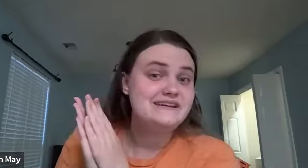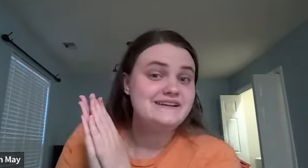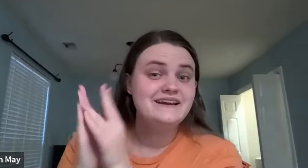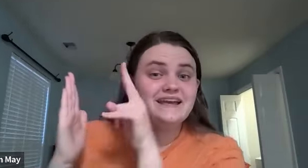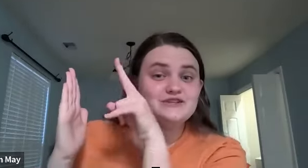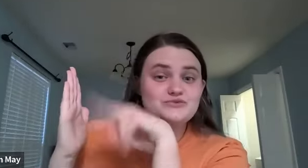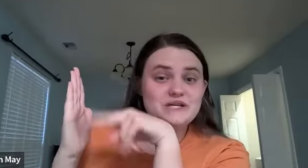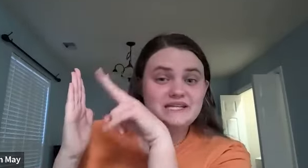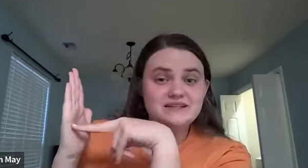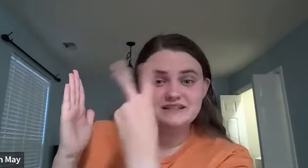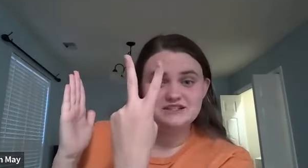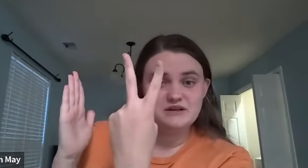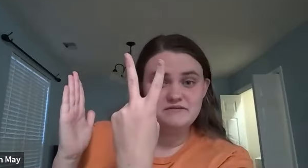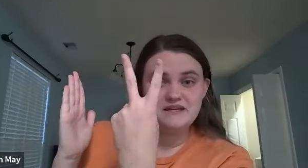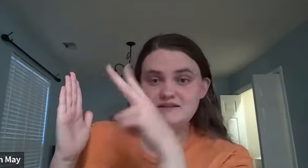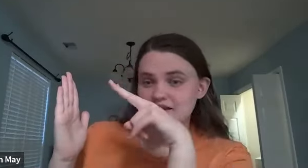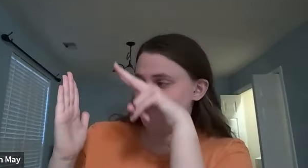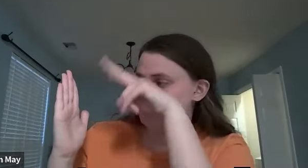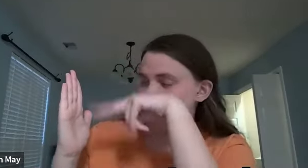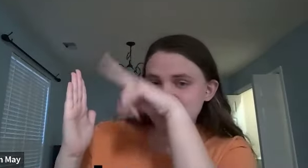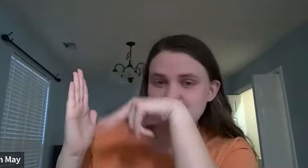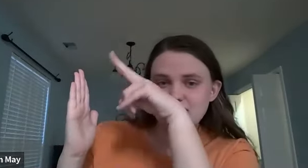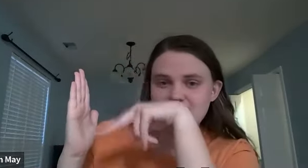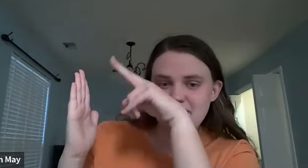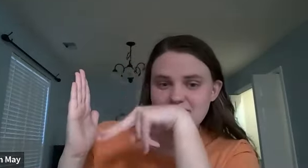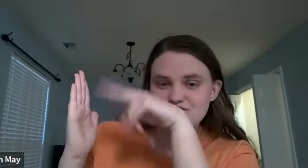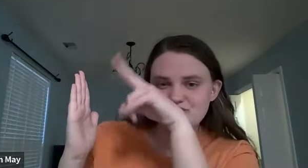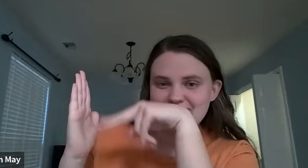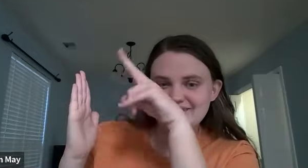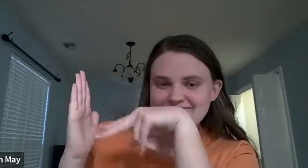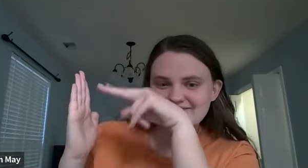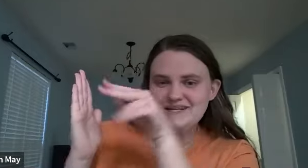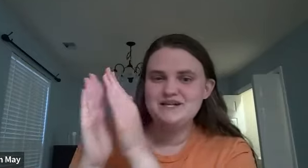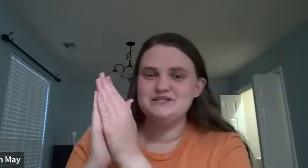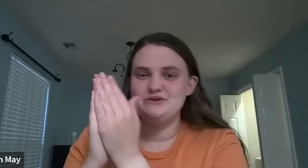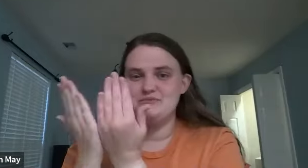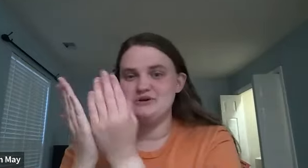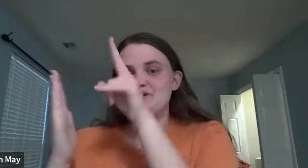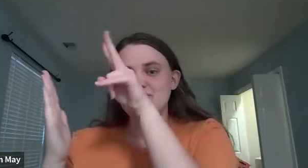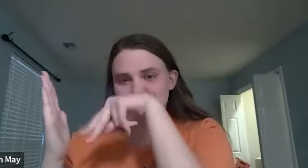read is read. It's a V, like you have 2 eyes and you're looking at a page. Read. So book,